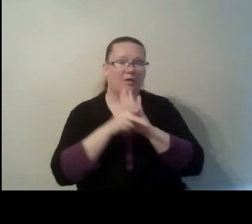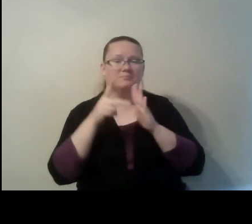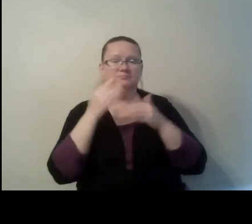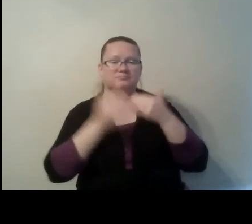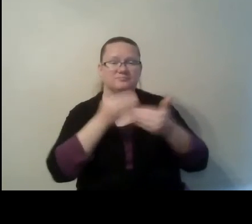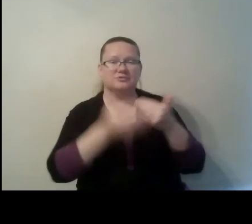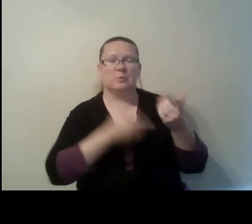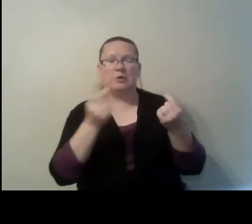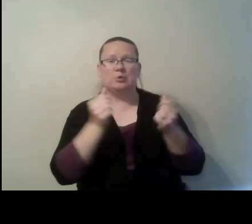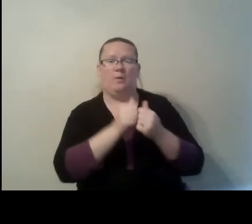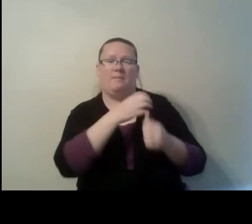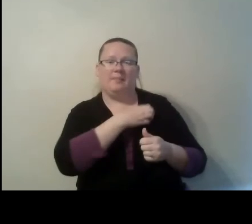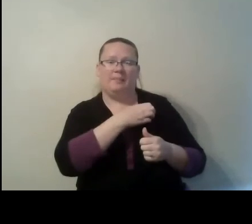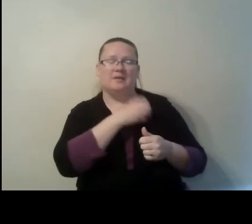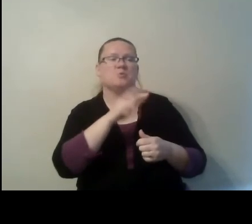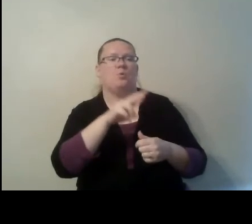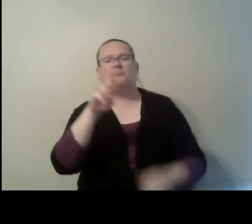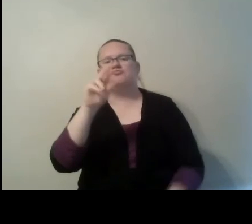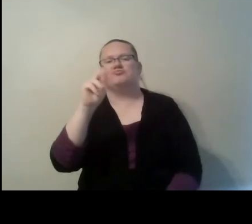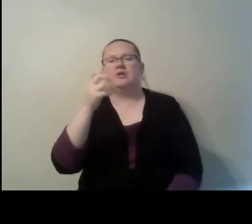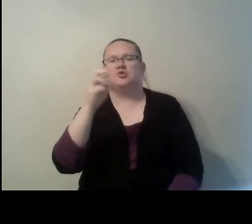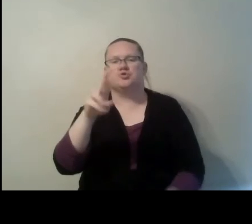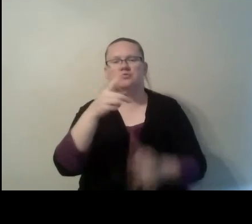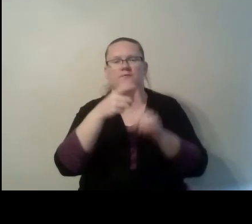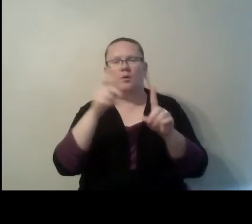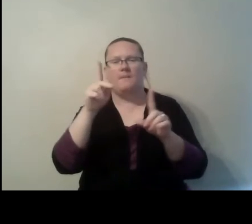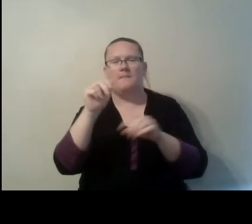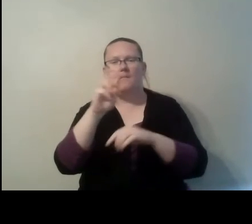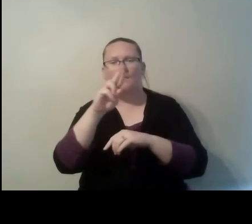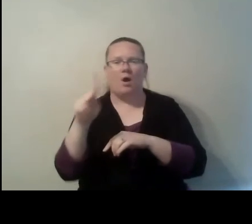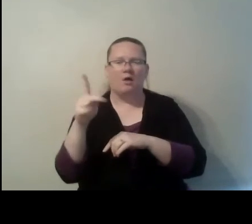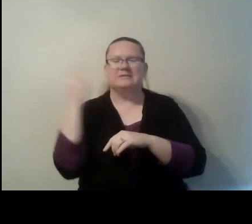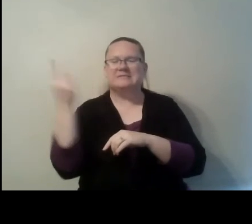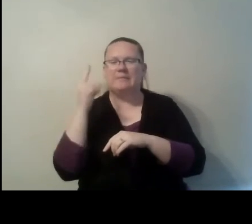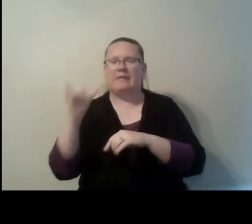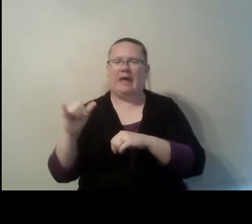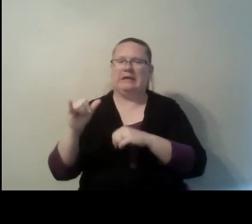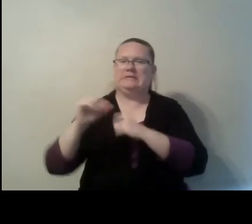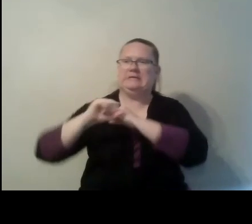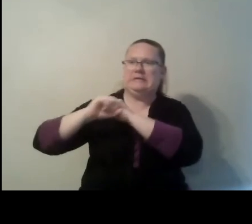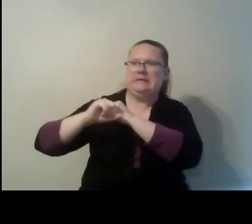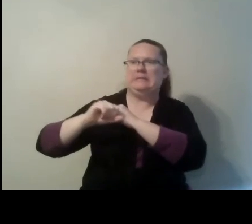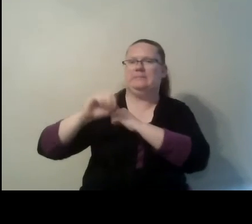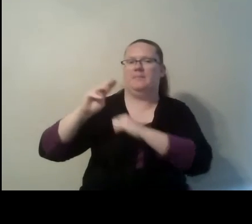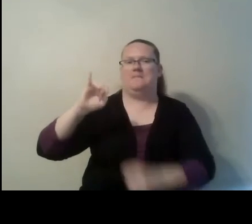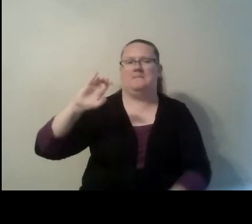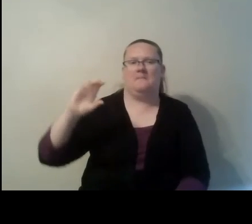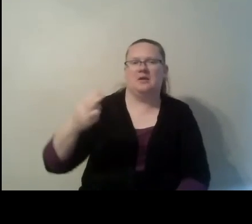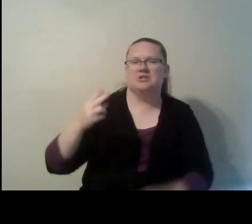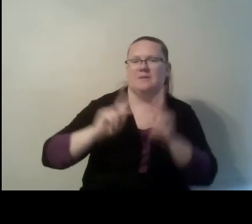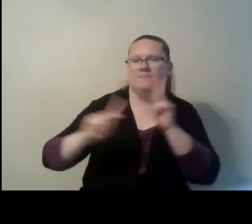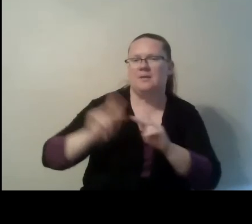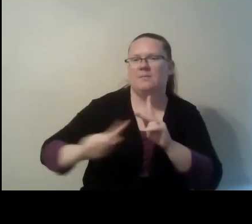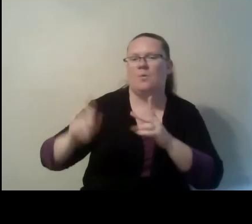or Metro Parks, park rangers, or anything like that to Michigan people eventually have parks as well, or how far